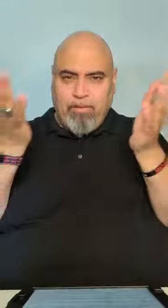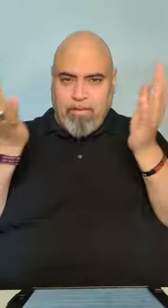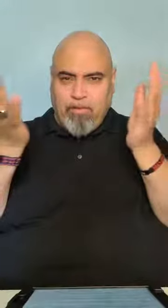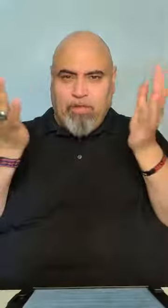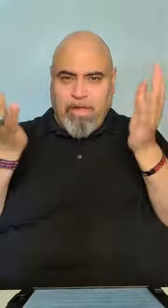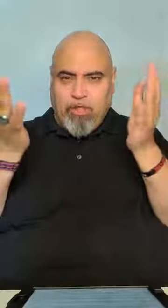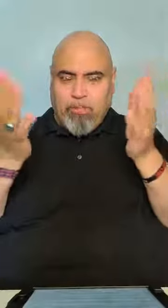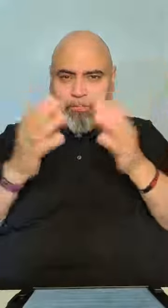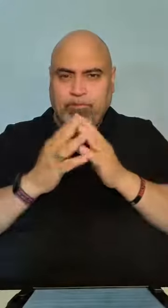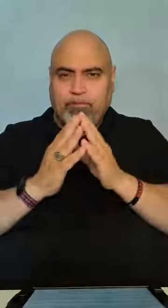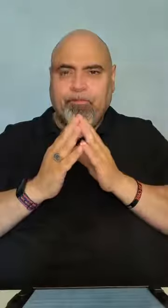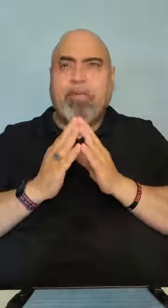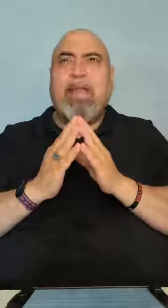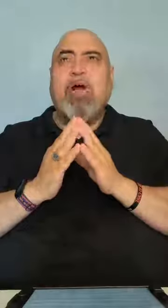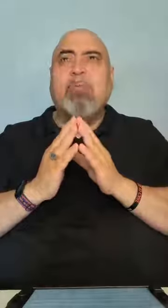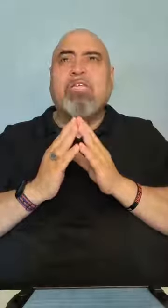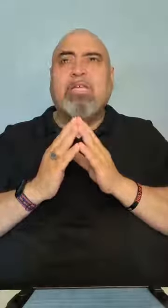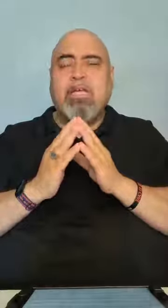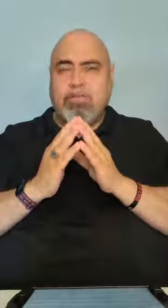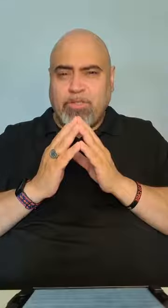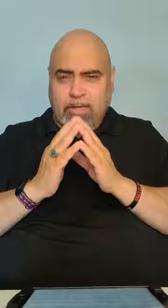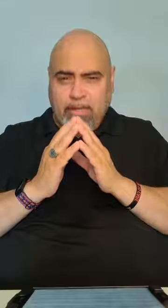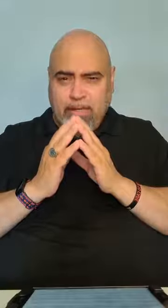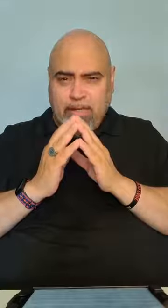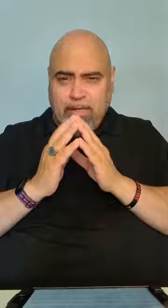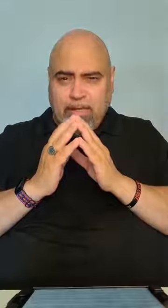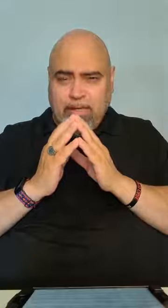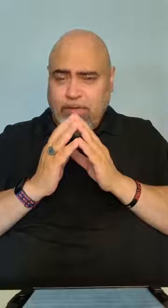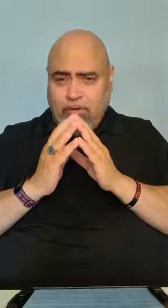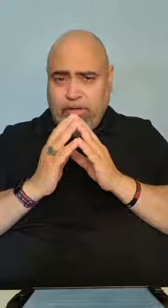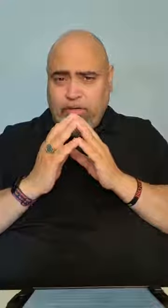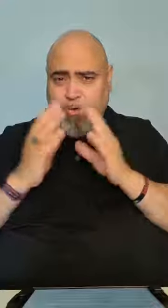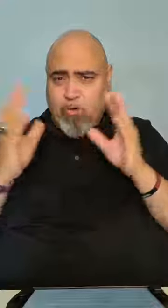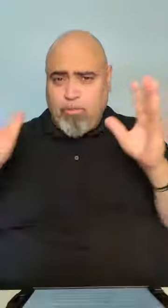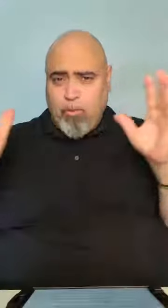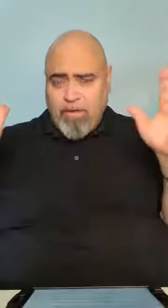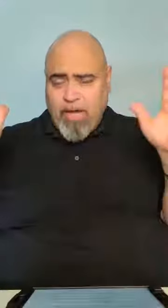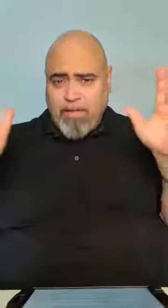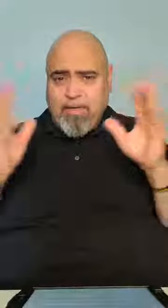his creation and how much he loves his creation across the board, God does.